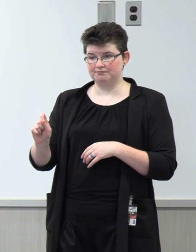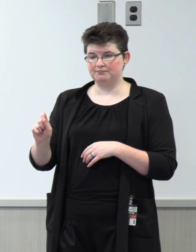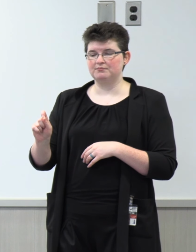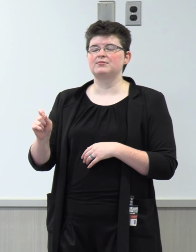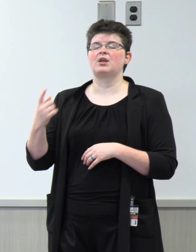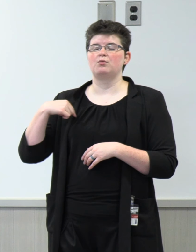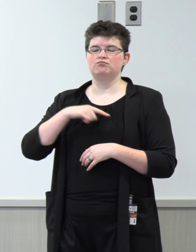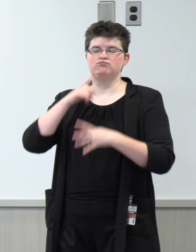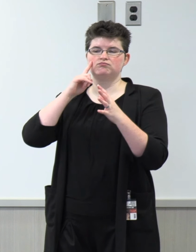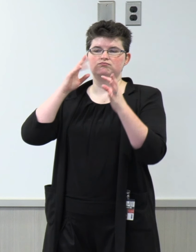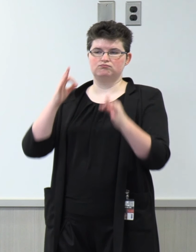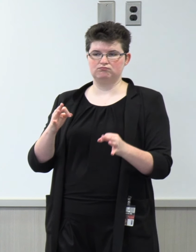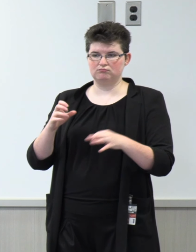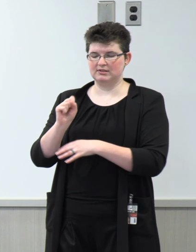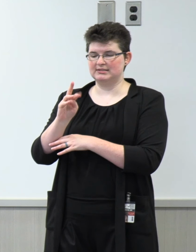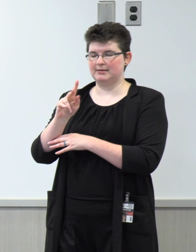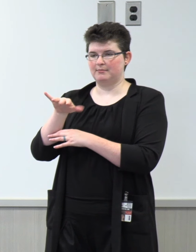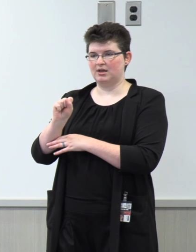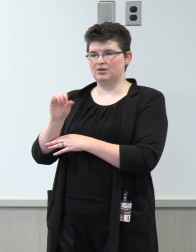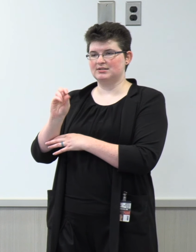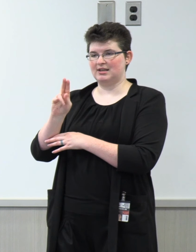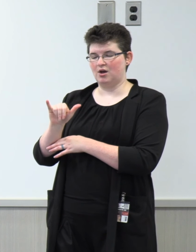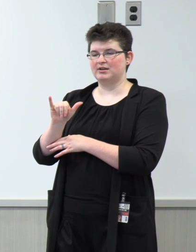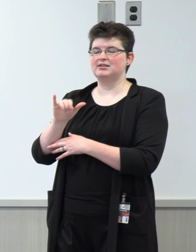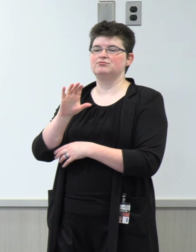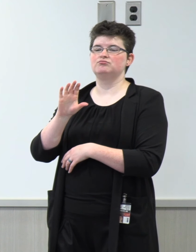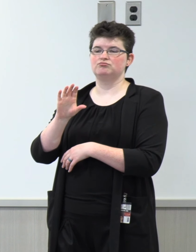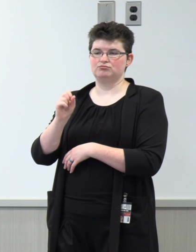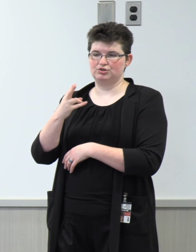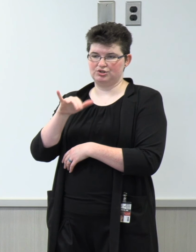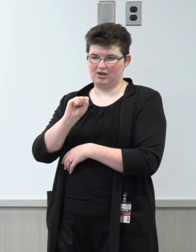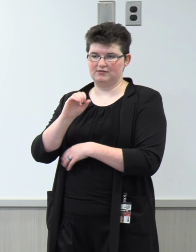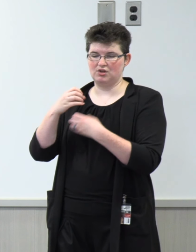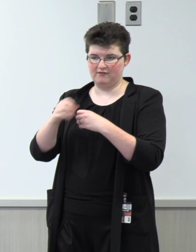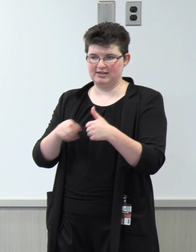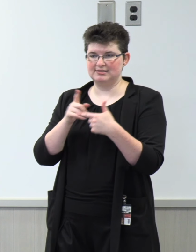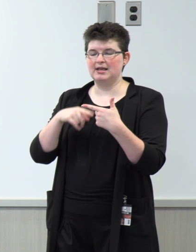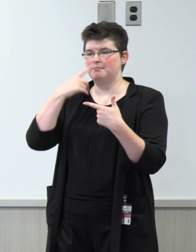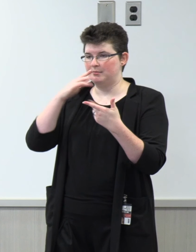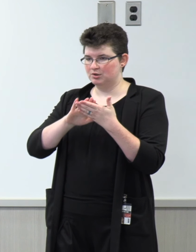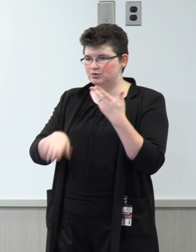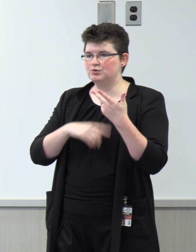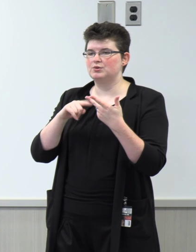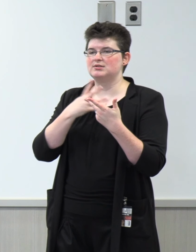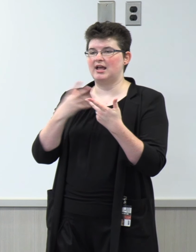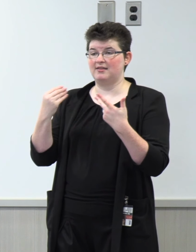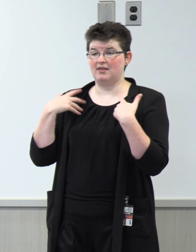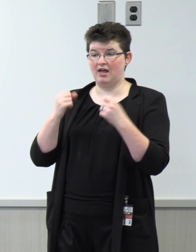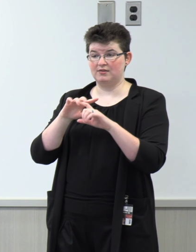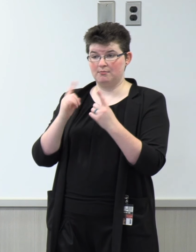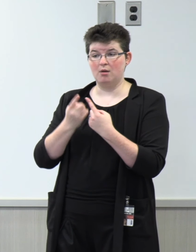be it resolved that the St. Mary's County Sheriff's Office, the St. Mary's County Public Schools, and the St. Mary's County Health Department